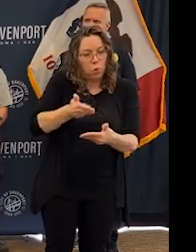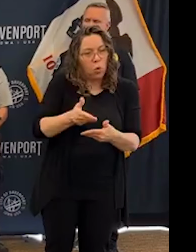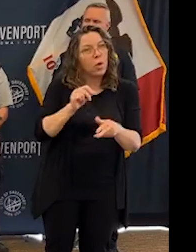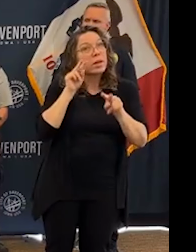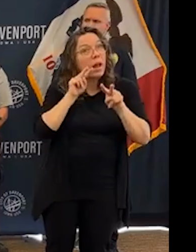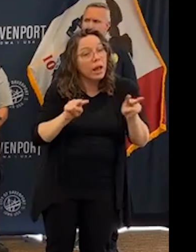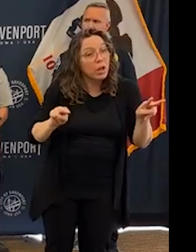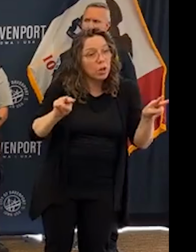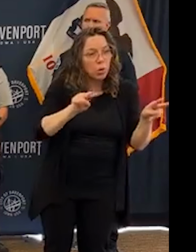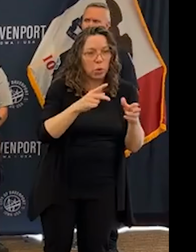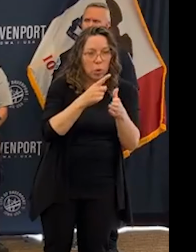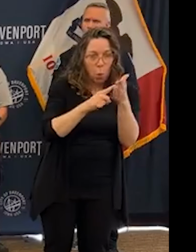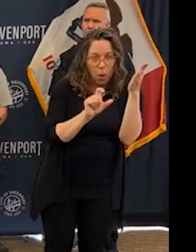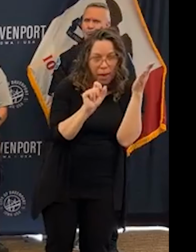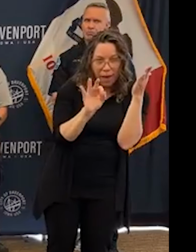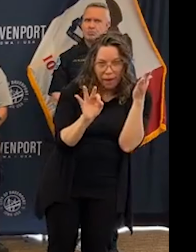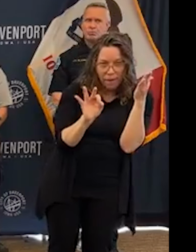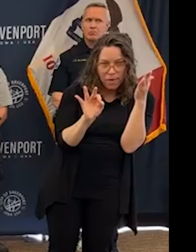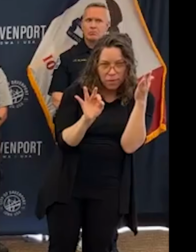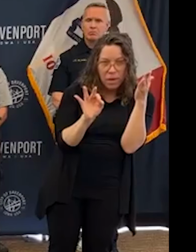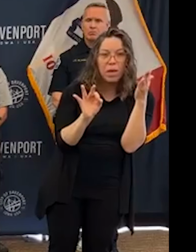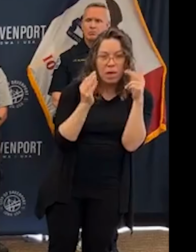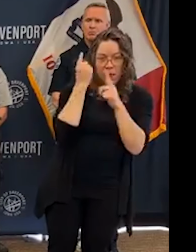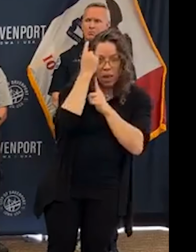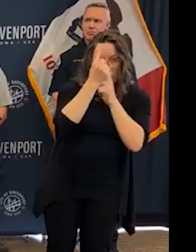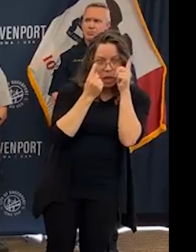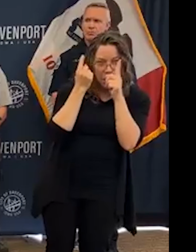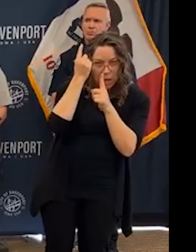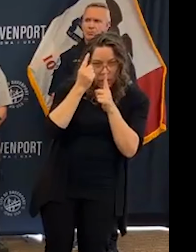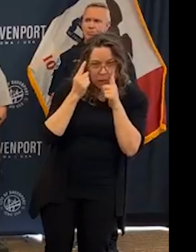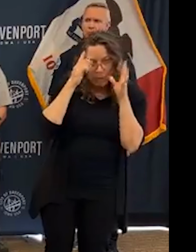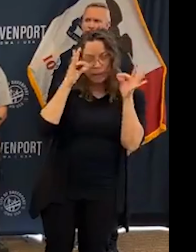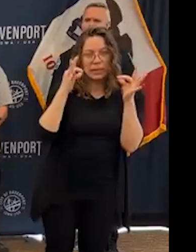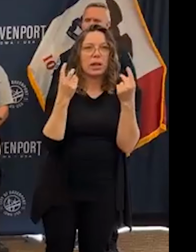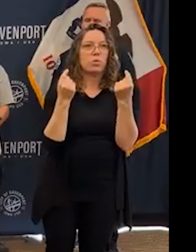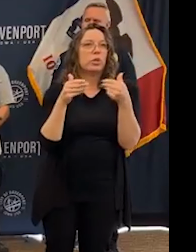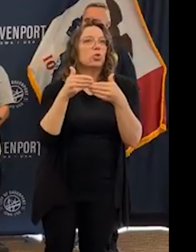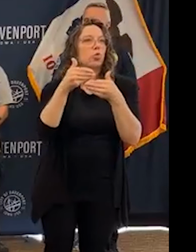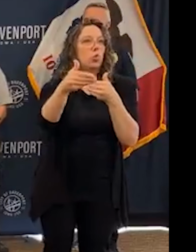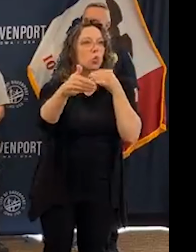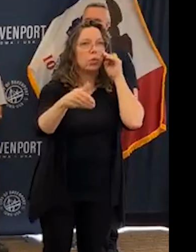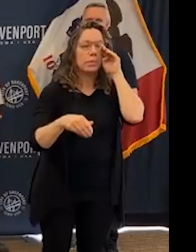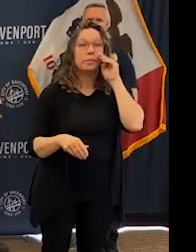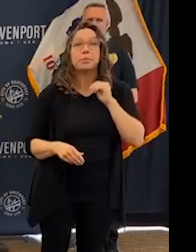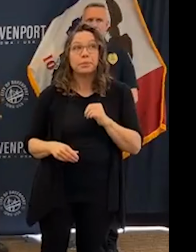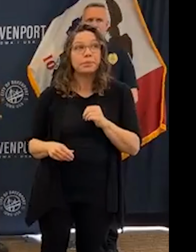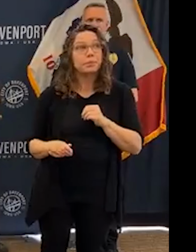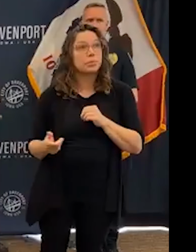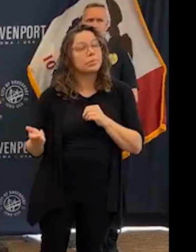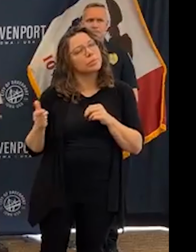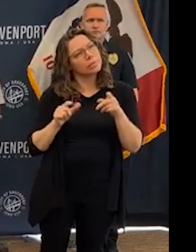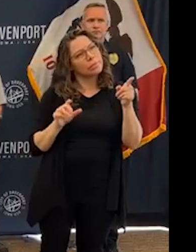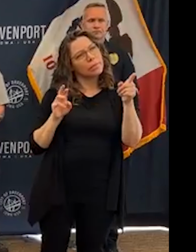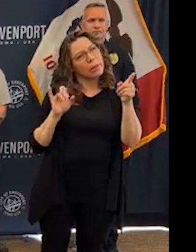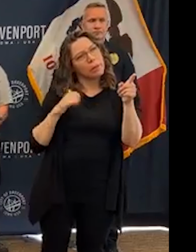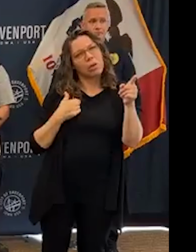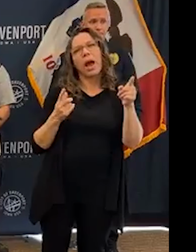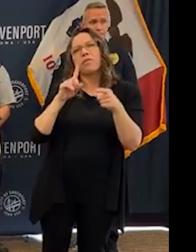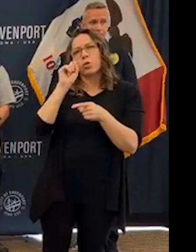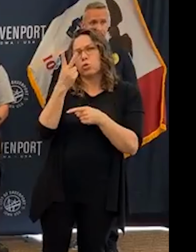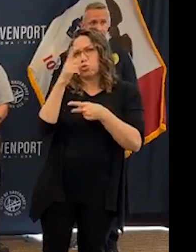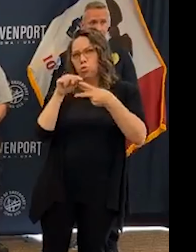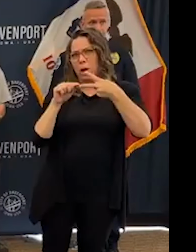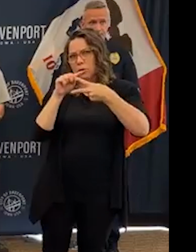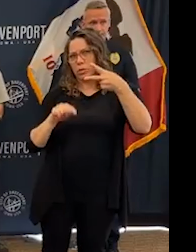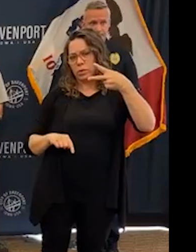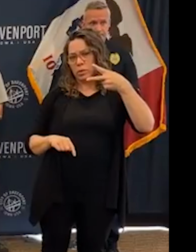ifs before we make decisions. And I know that doesn't answer everything, but it's where we're at. Sir? Mayor, I have a two-part question for you. Have you had a chance to